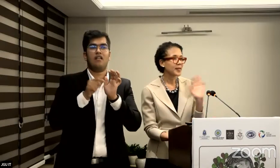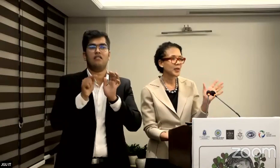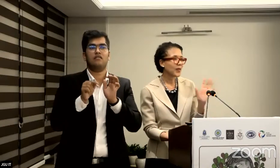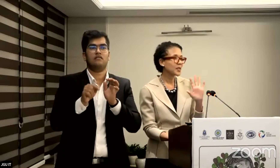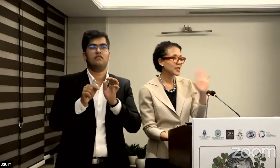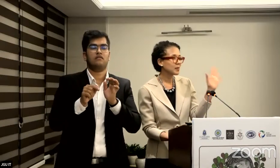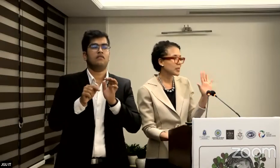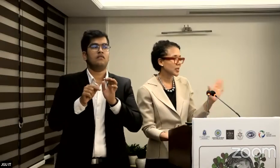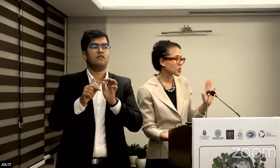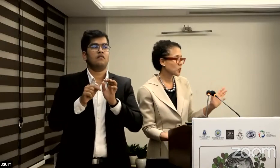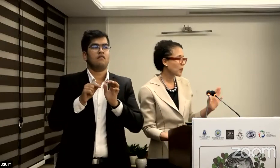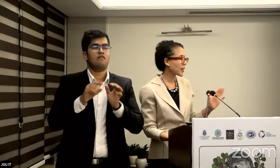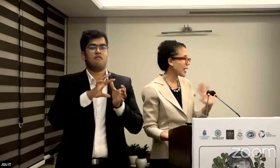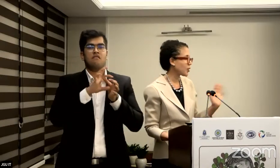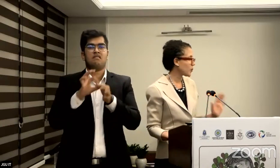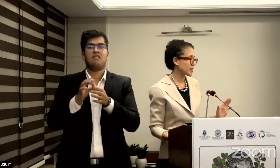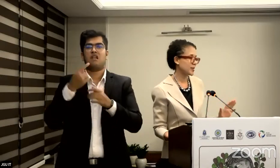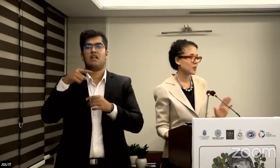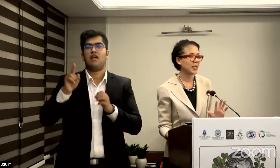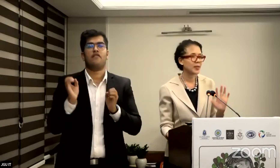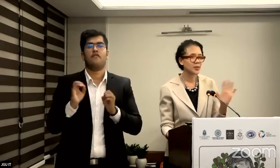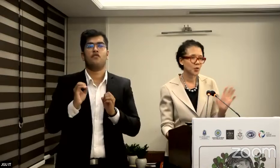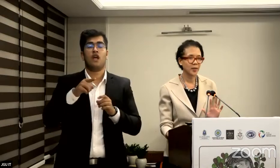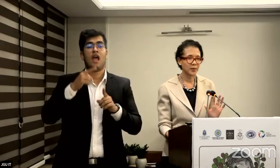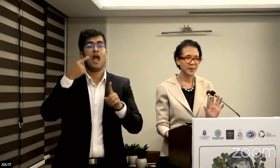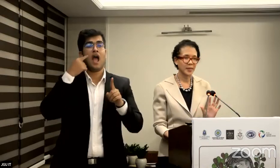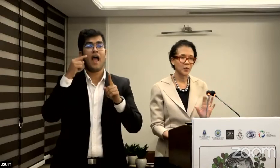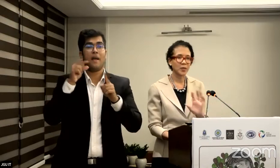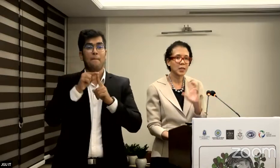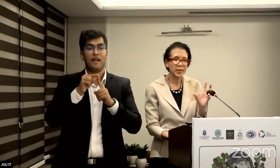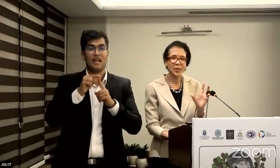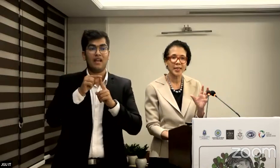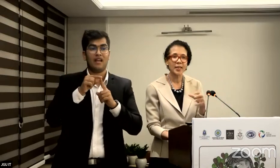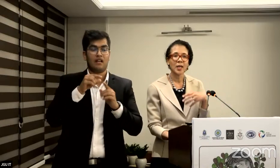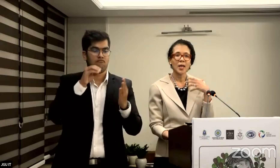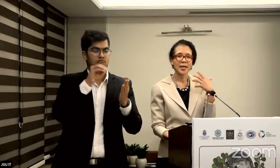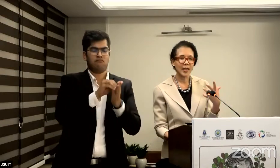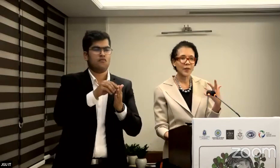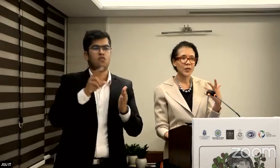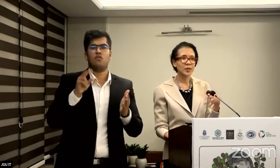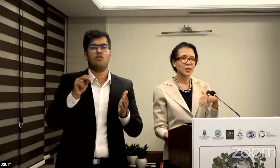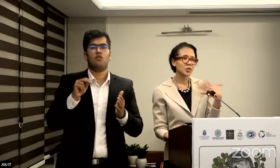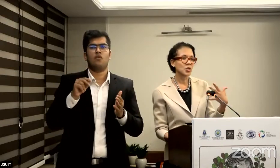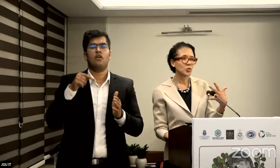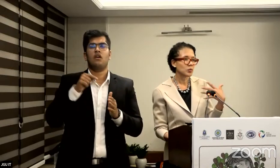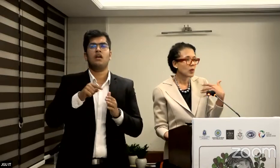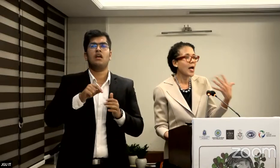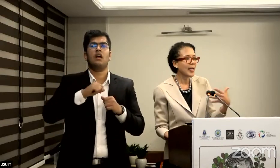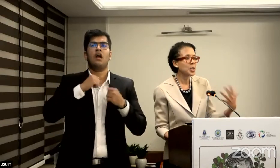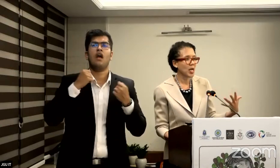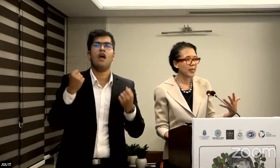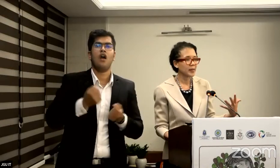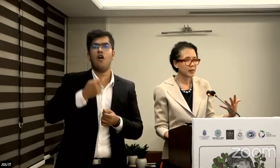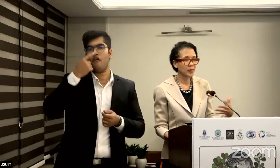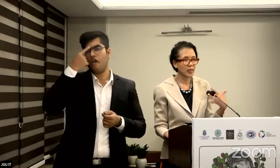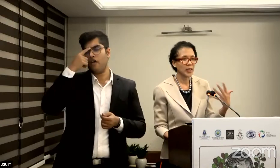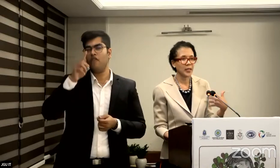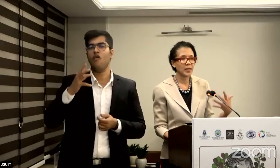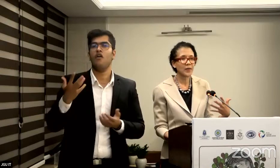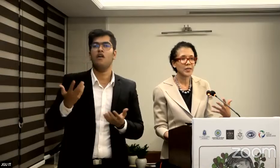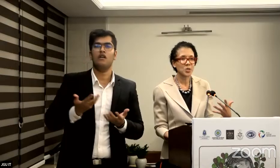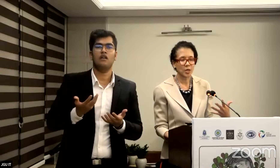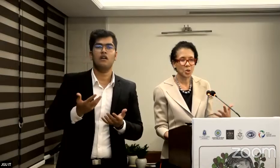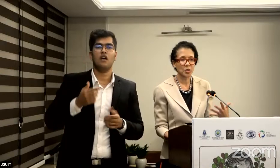because he felt that intellectual property had no business being in a trade agreement. It was clearly an effort to hijack